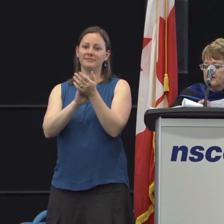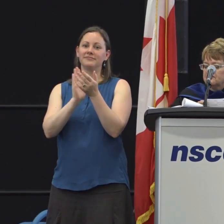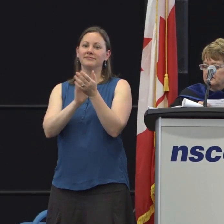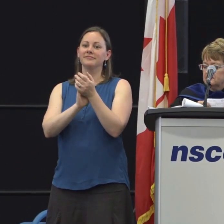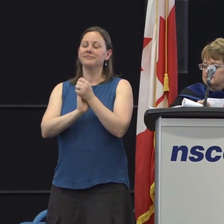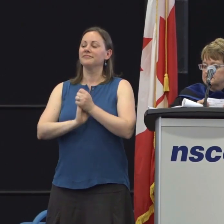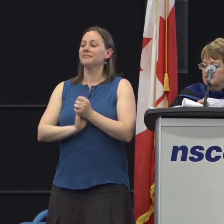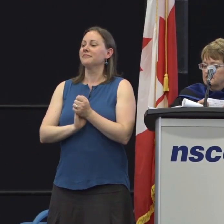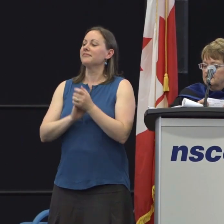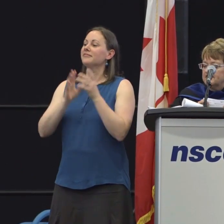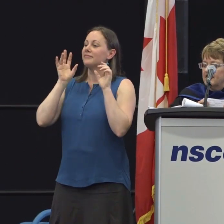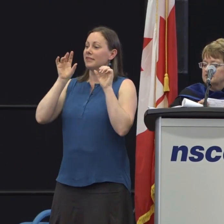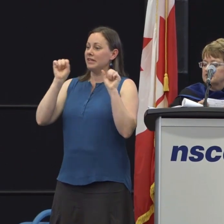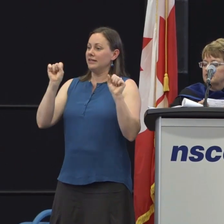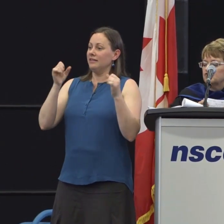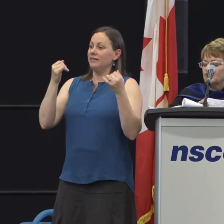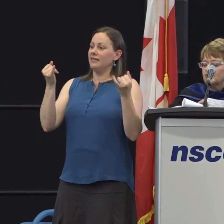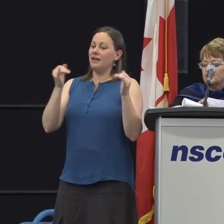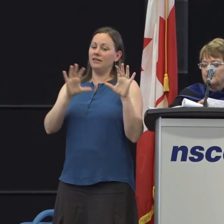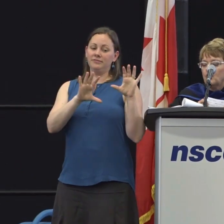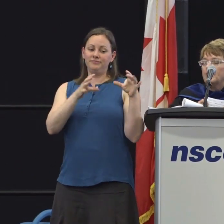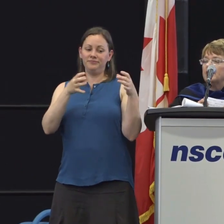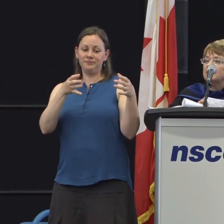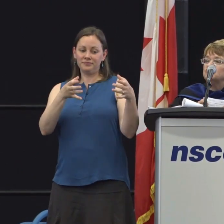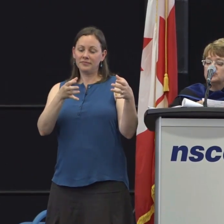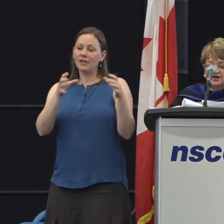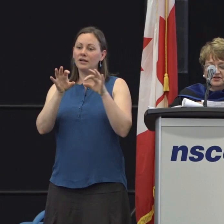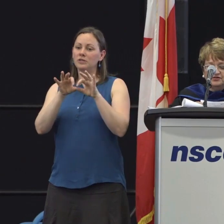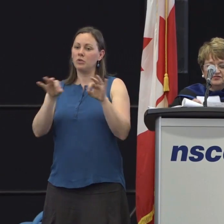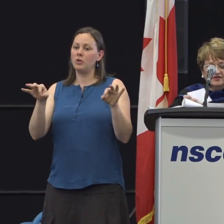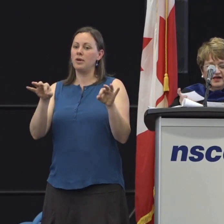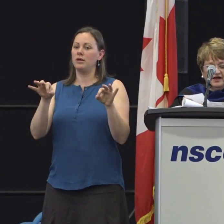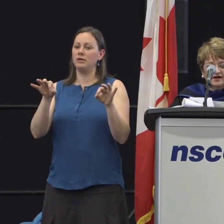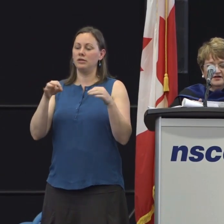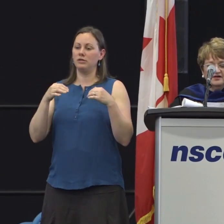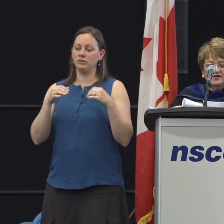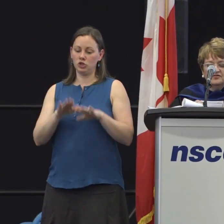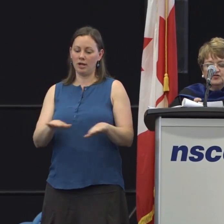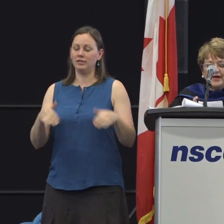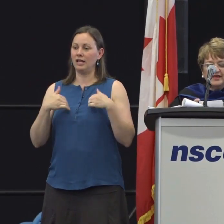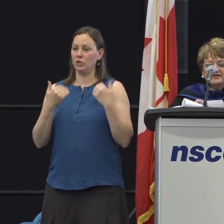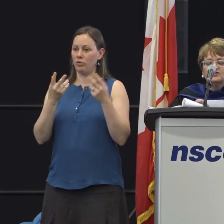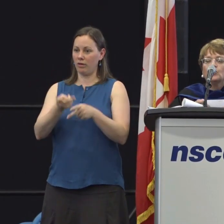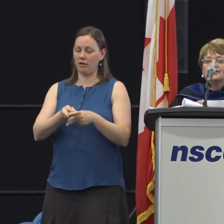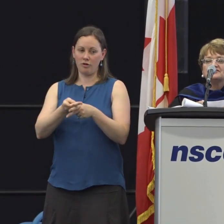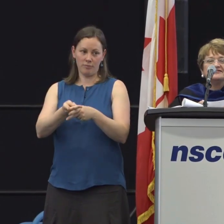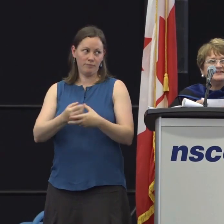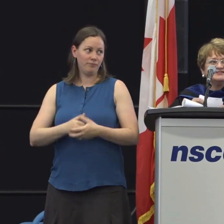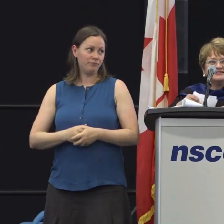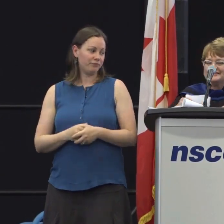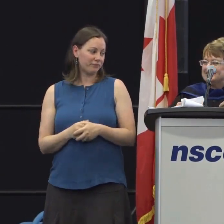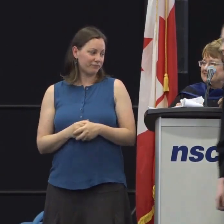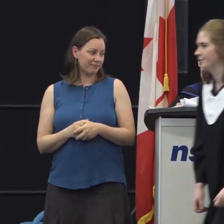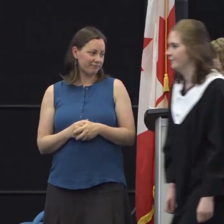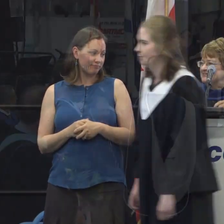Mr. President, the candidates for the Diploma in Child and Youth Care. Dwayne